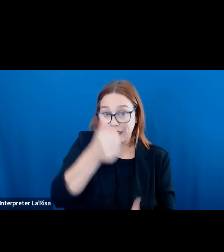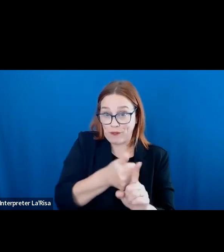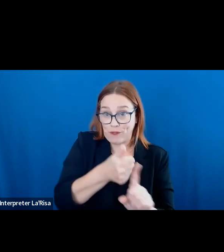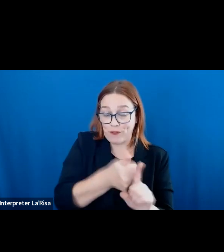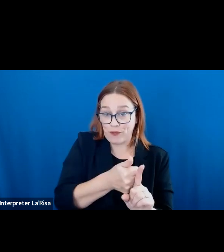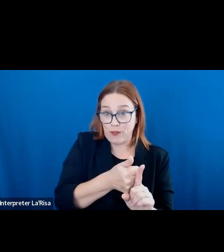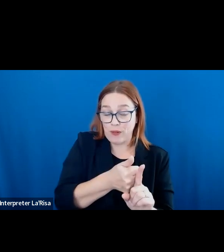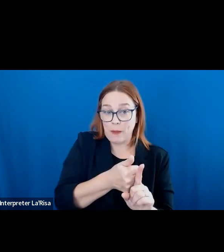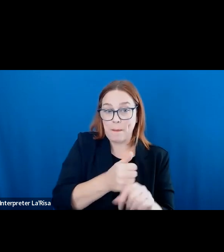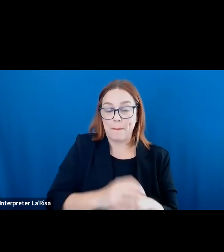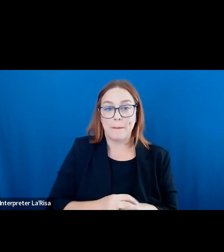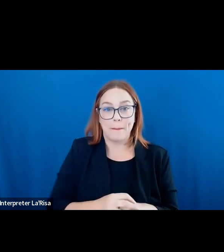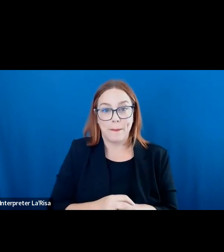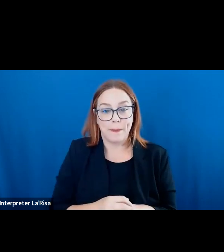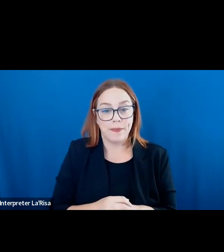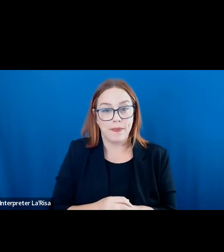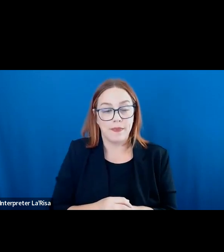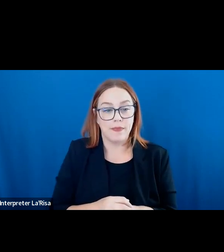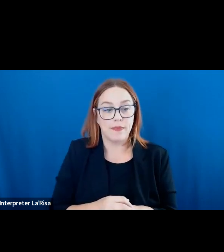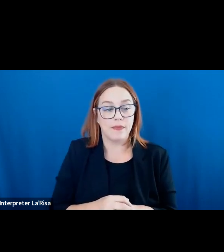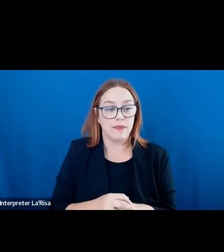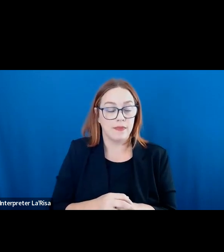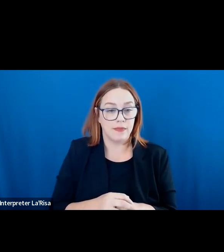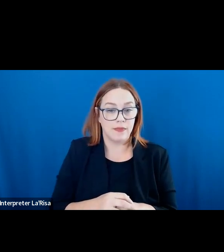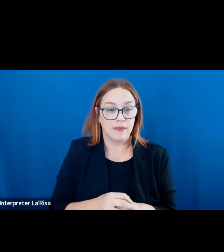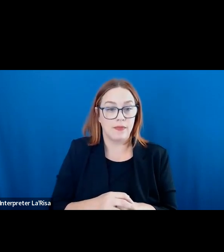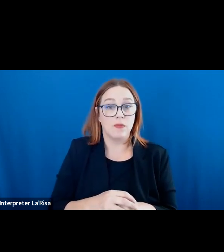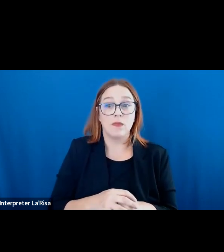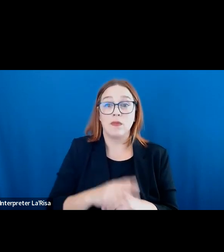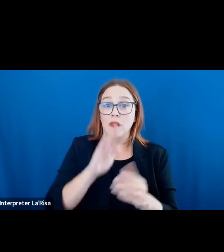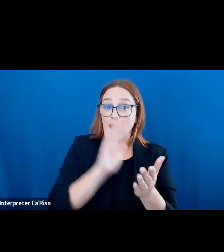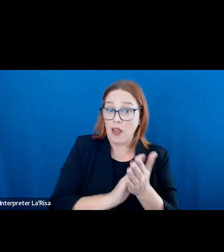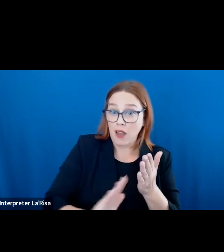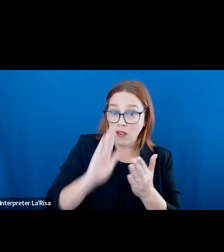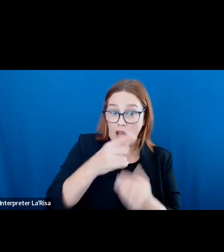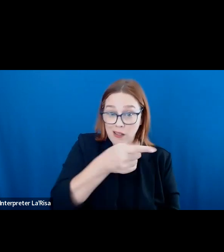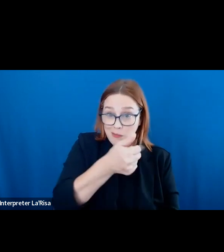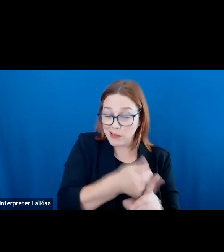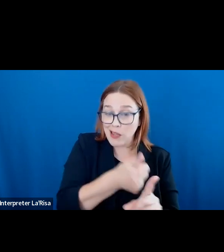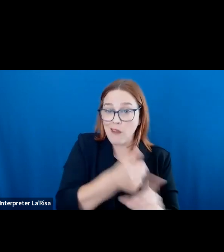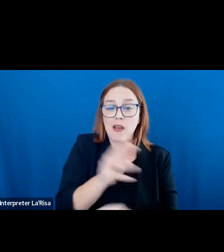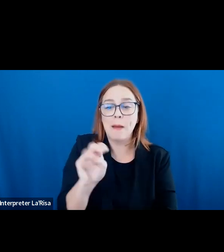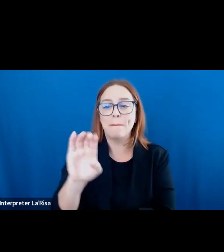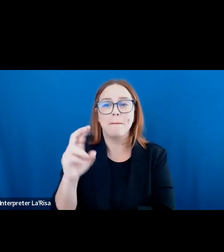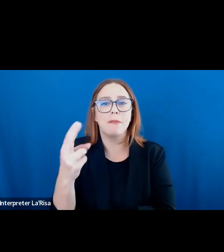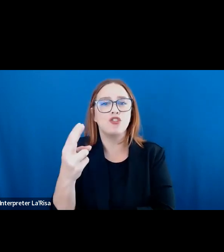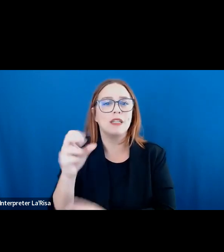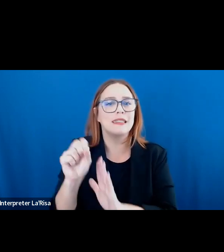who went to Michigan State, where I first